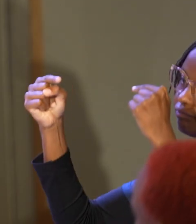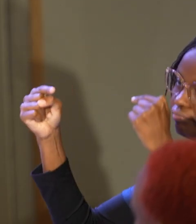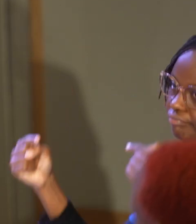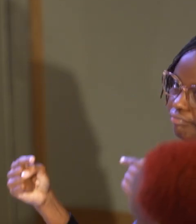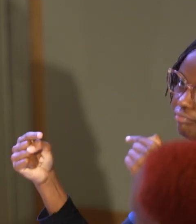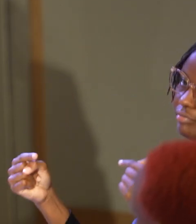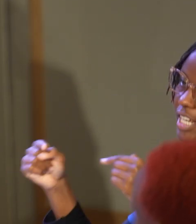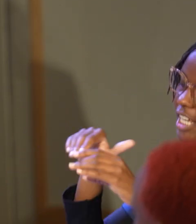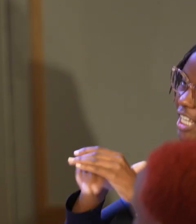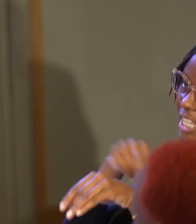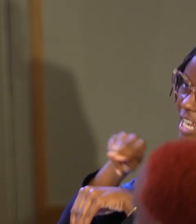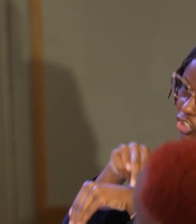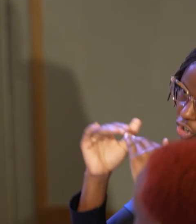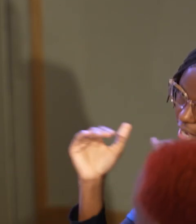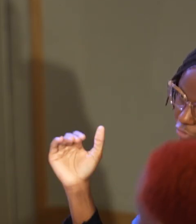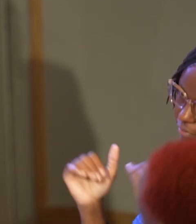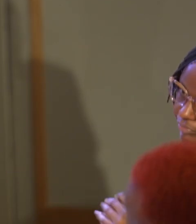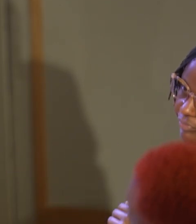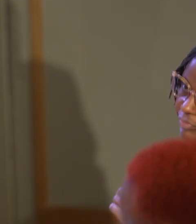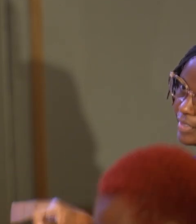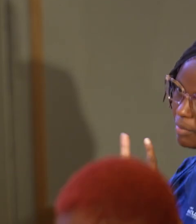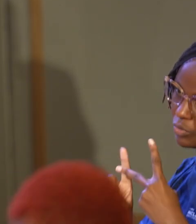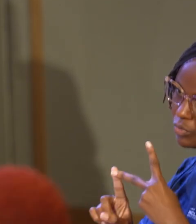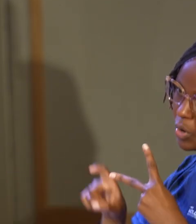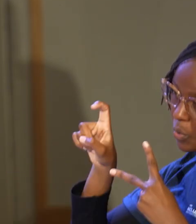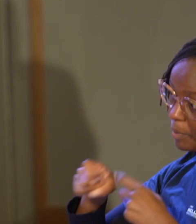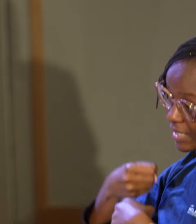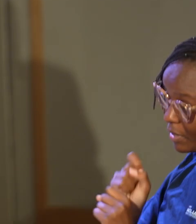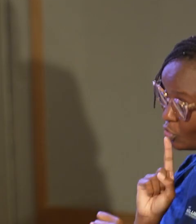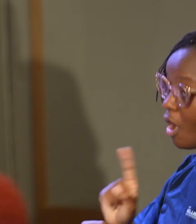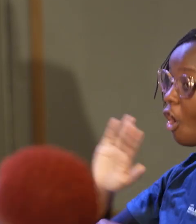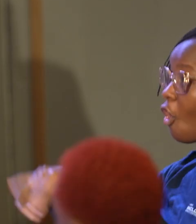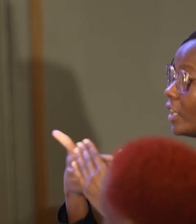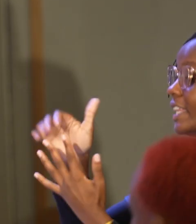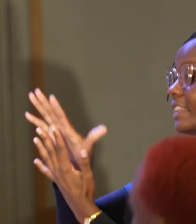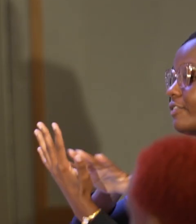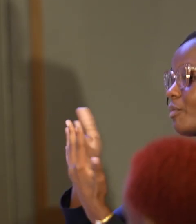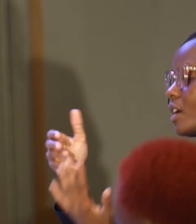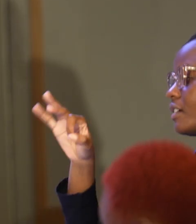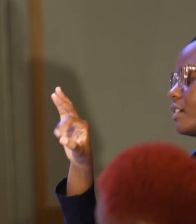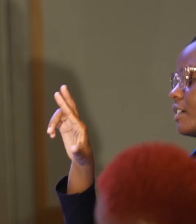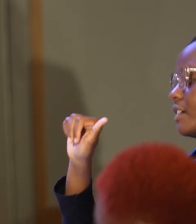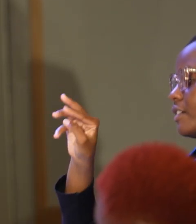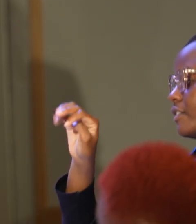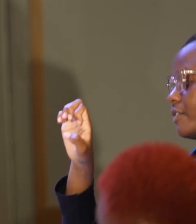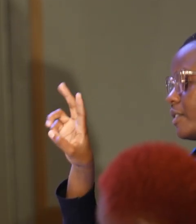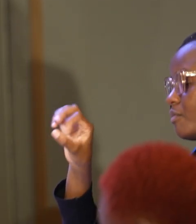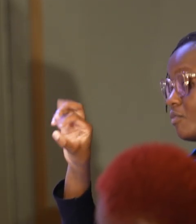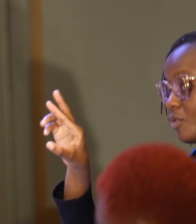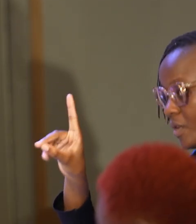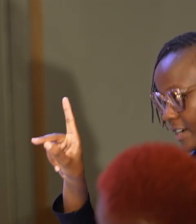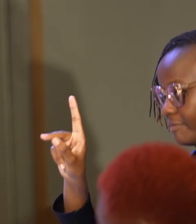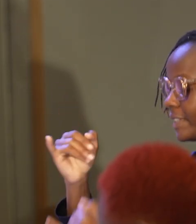at the national level. We also need to ensure that the framework for implementation of such standards is